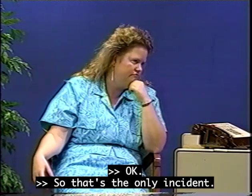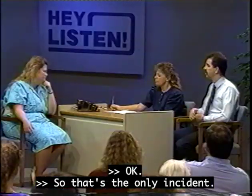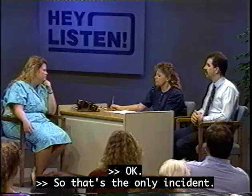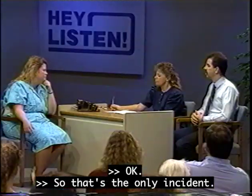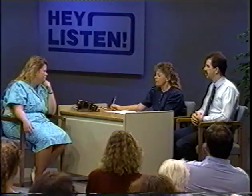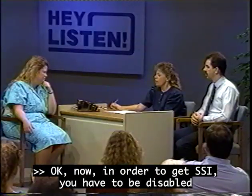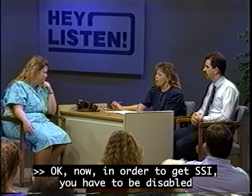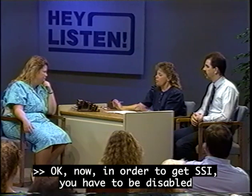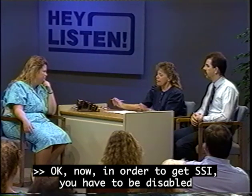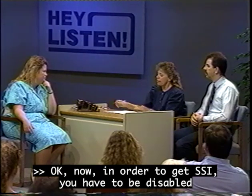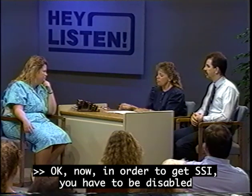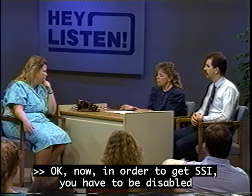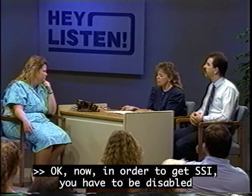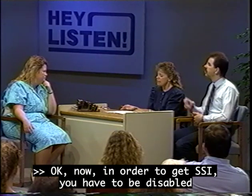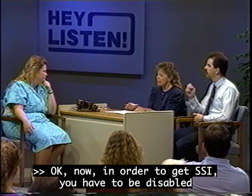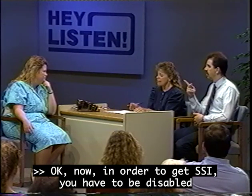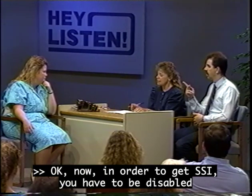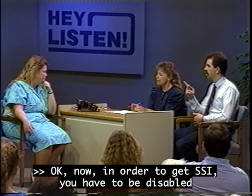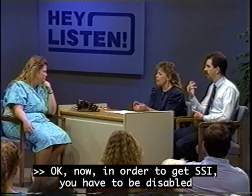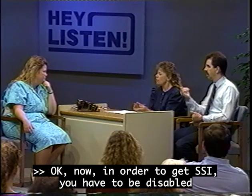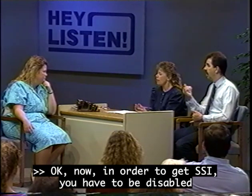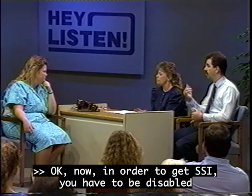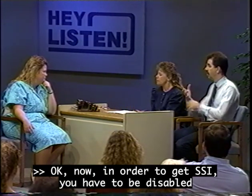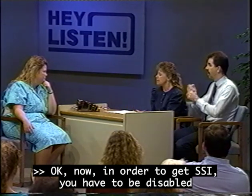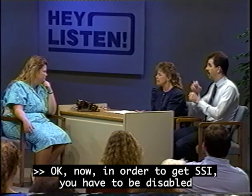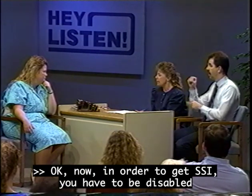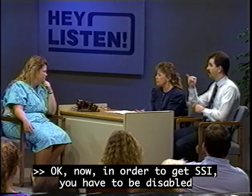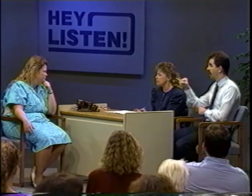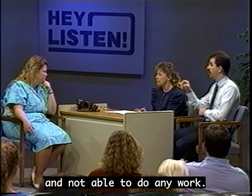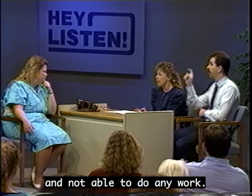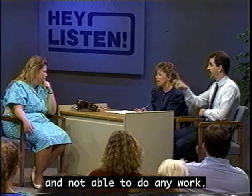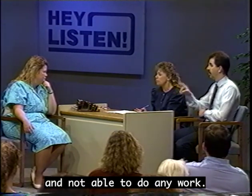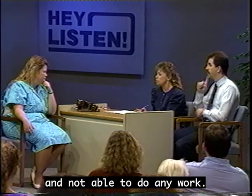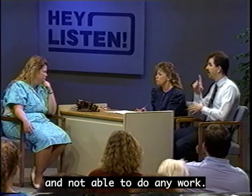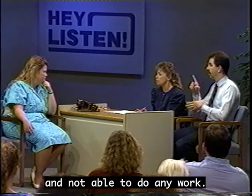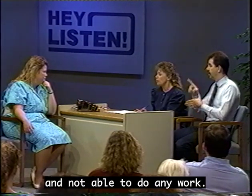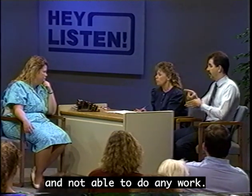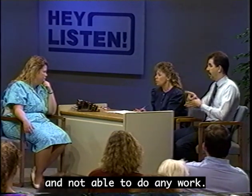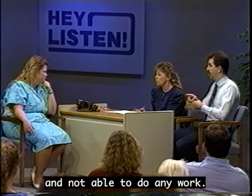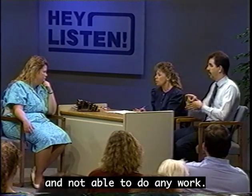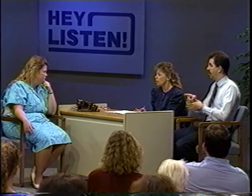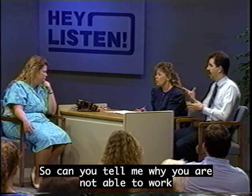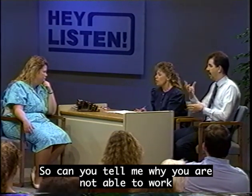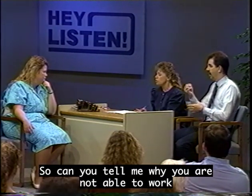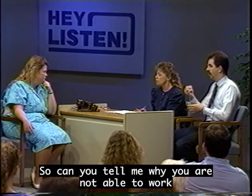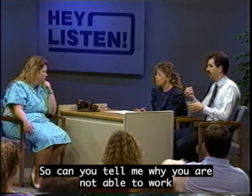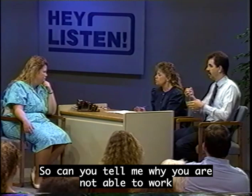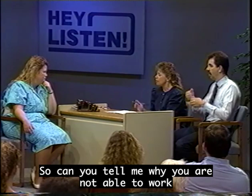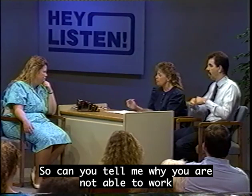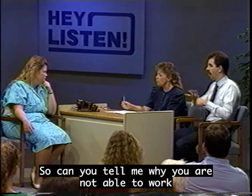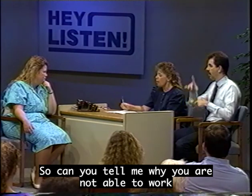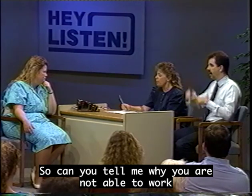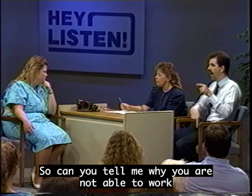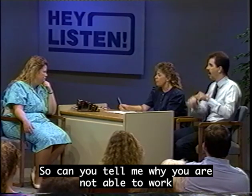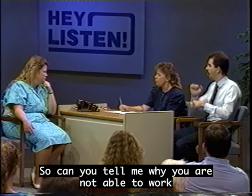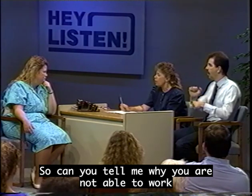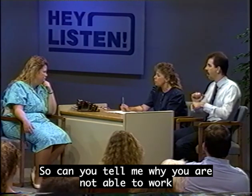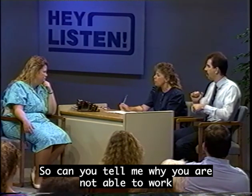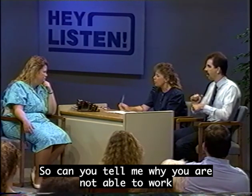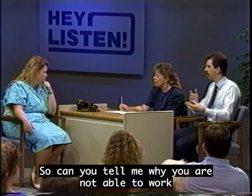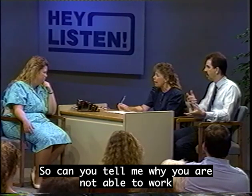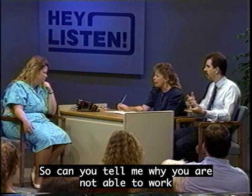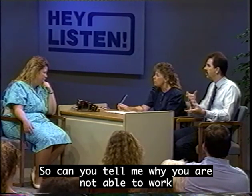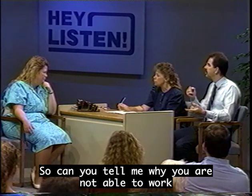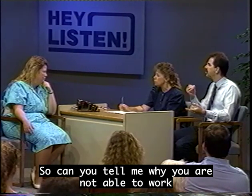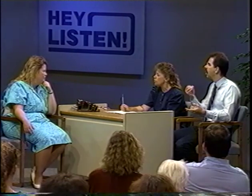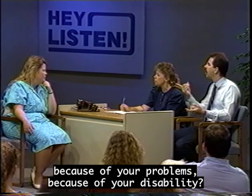the only incident. Okay, now in order to get SSI, you have to be disabled and not able to do any work. So can you tell me why you